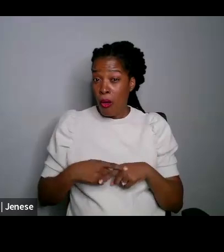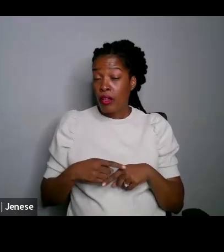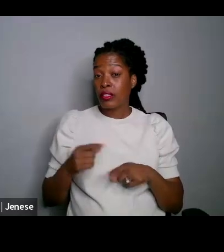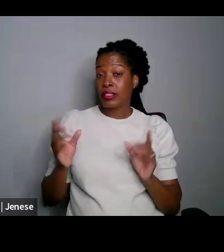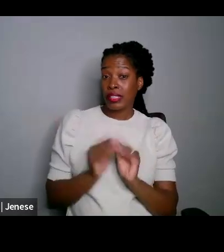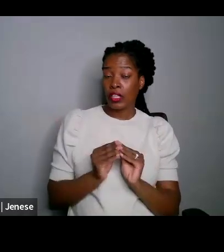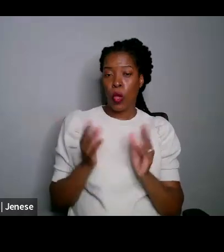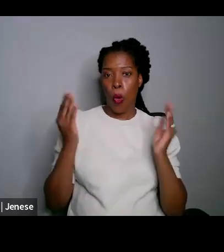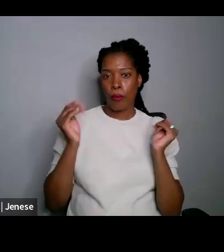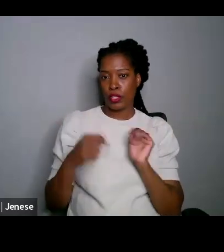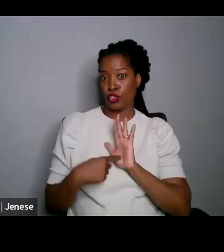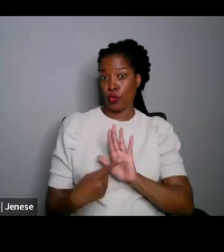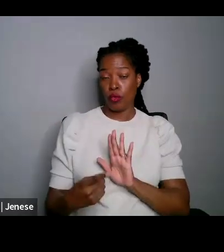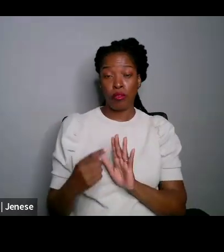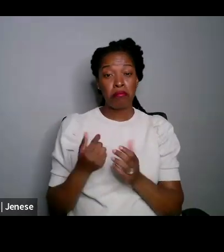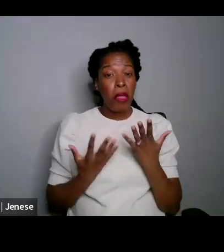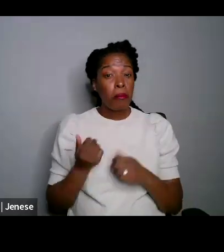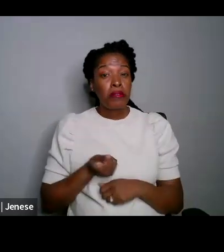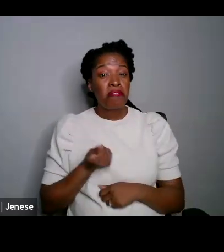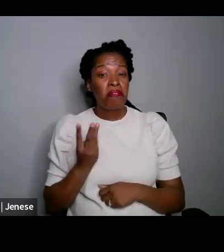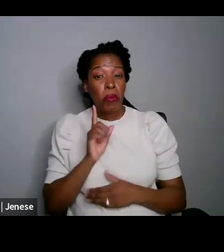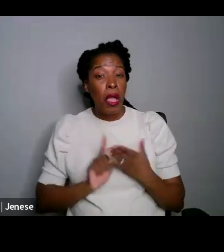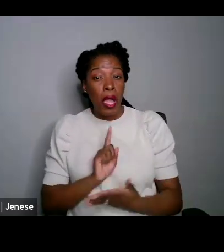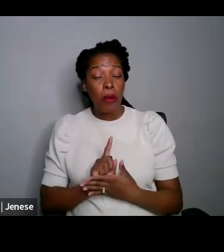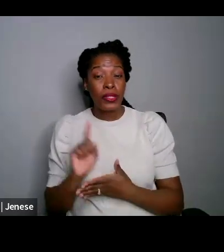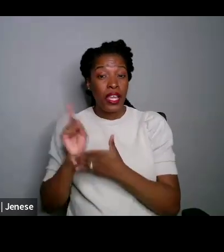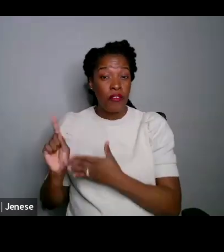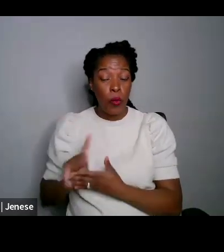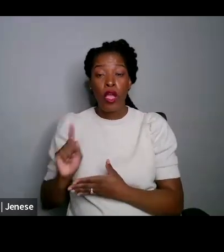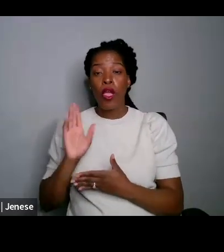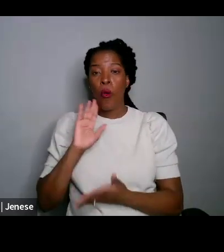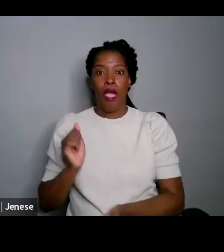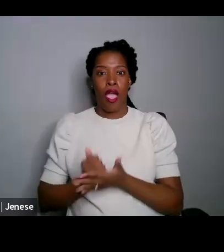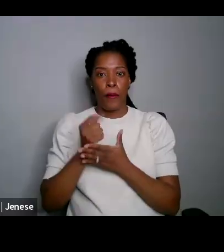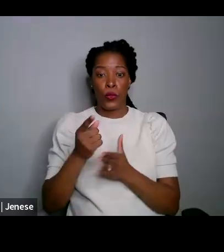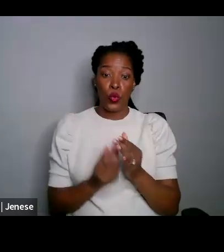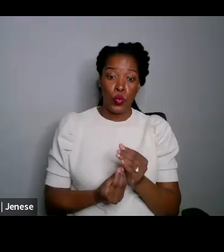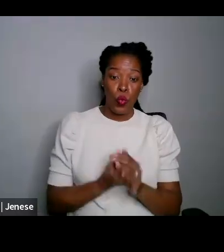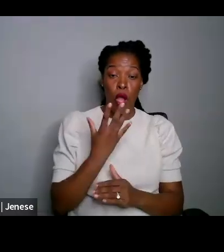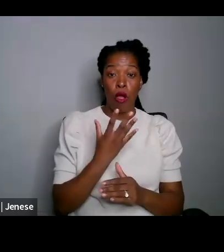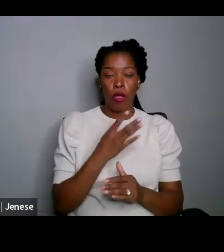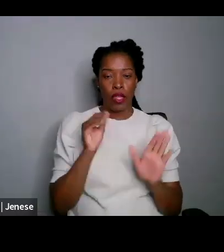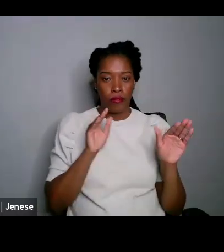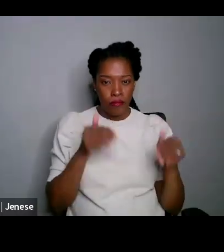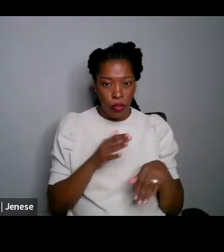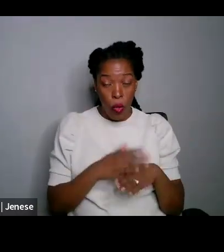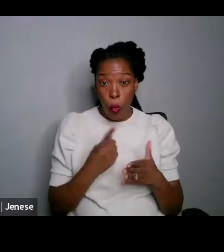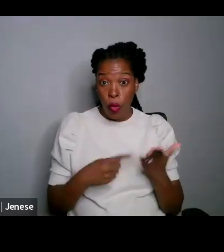your social media strategy can help you grow and focus on what really matters, or which is running your business.